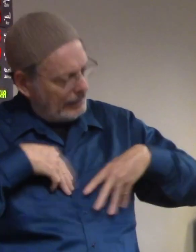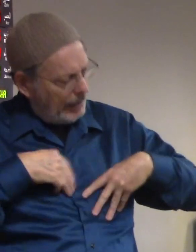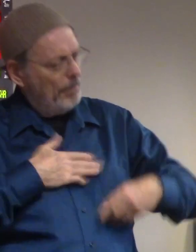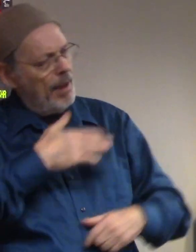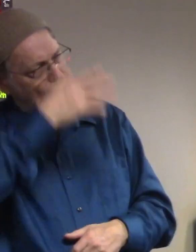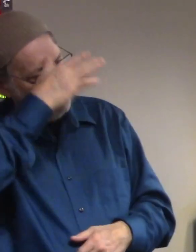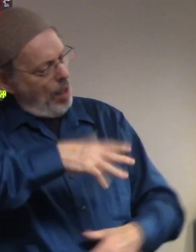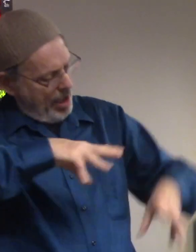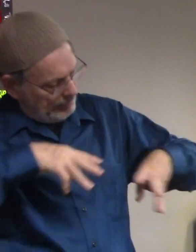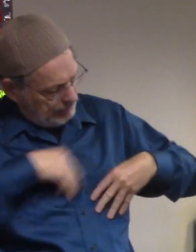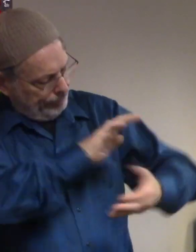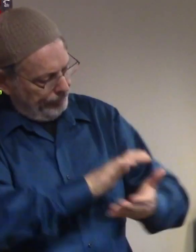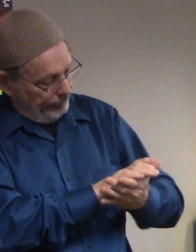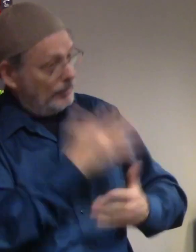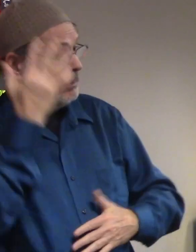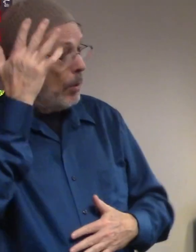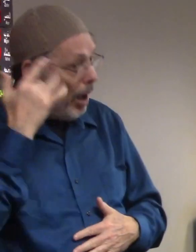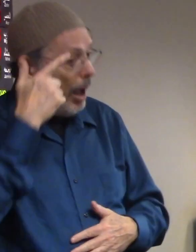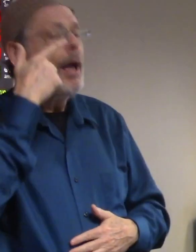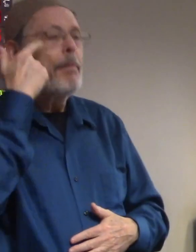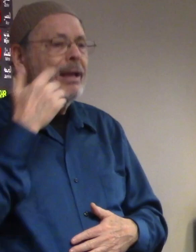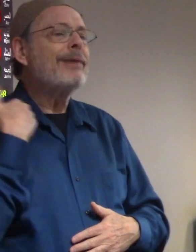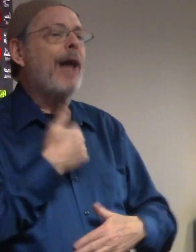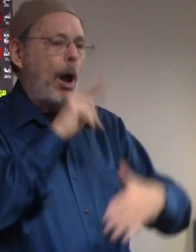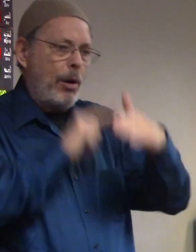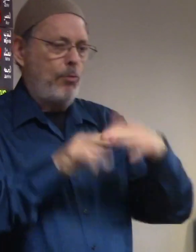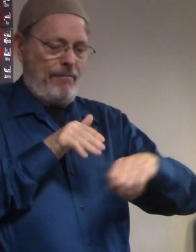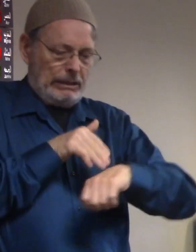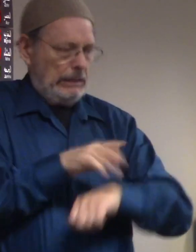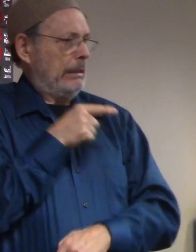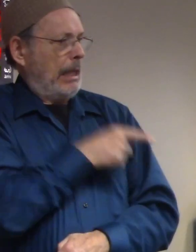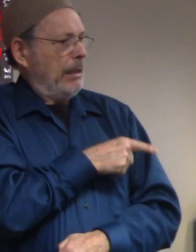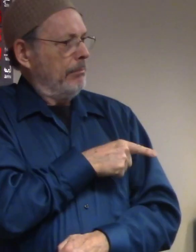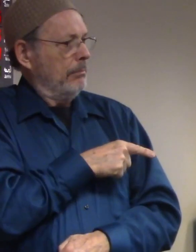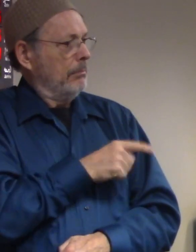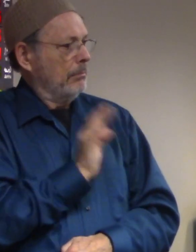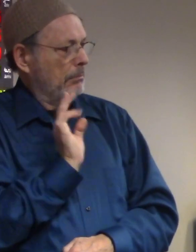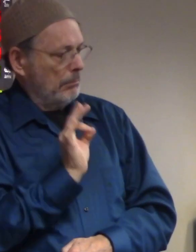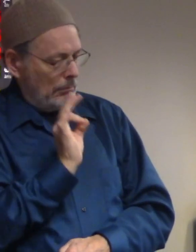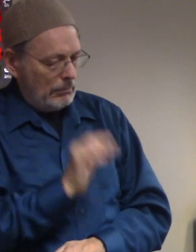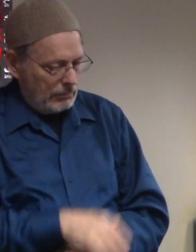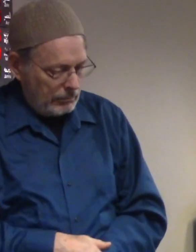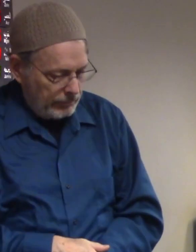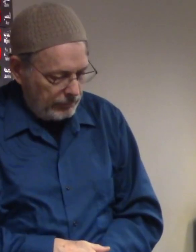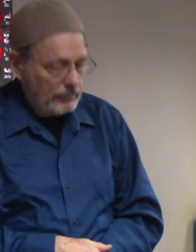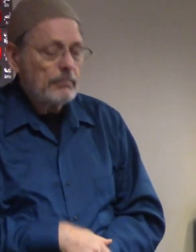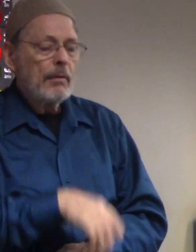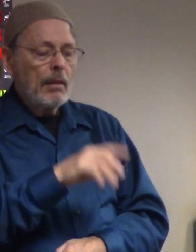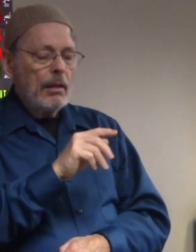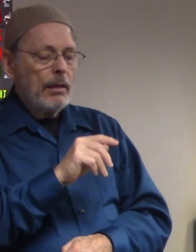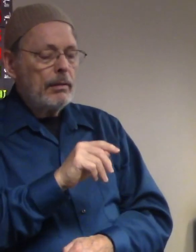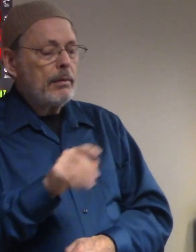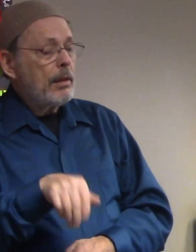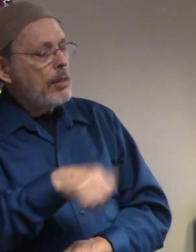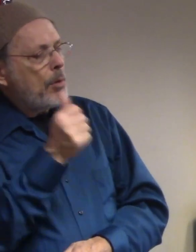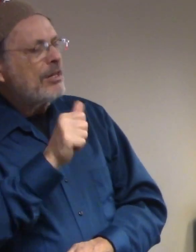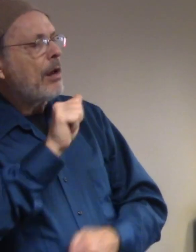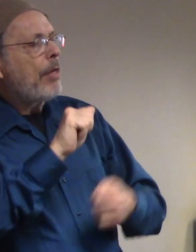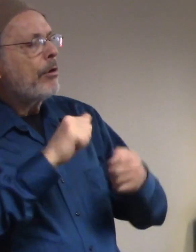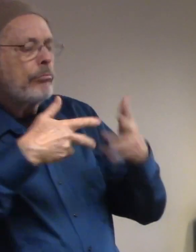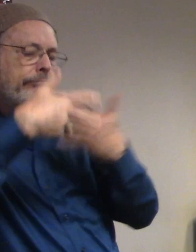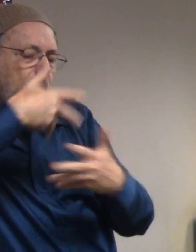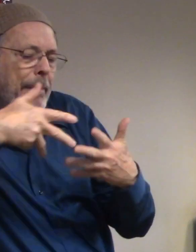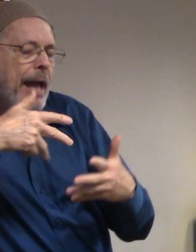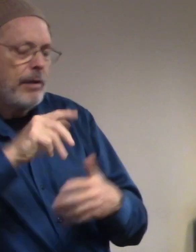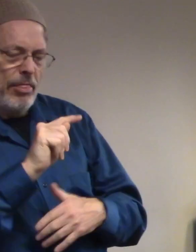I accept this marriage. Because why? Because the Prophet sallallahu alayhi wa sallam said. Thoban was a sahabi that came to him and he said, ya Rasulullah, I